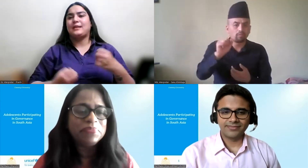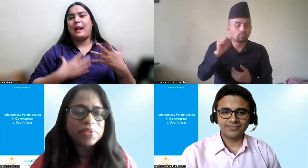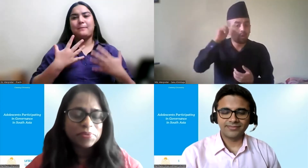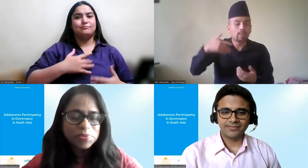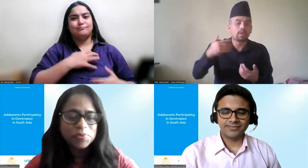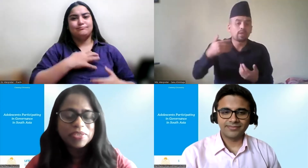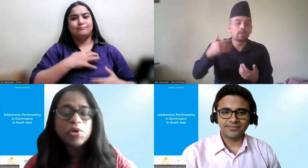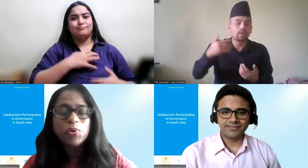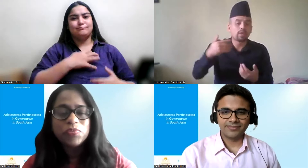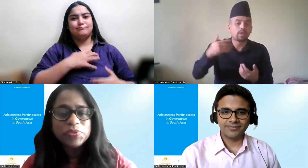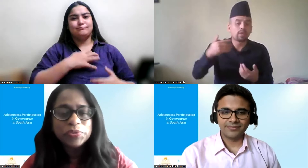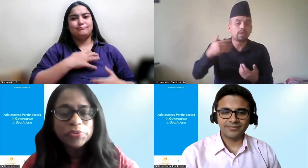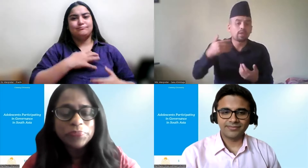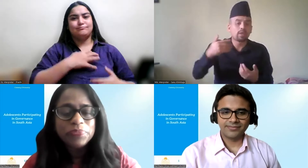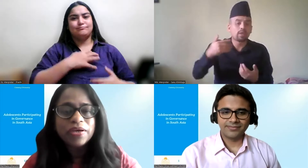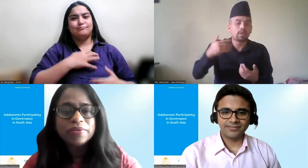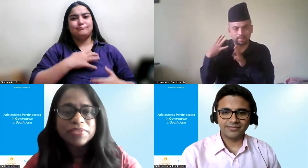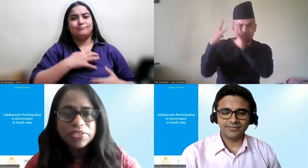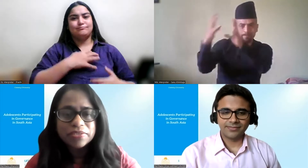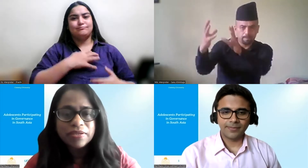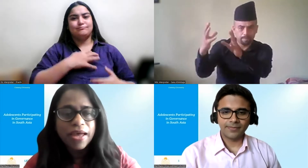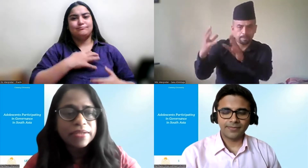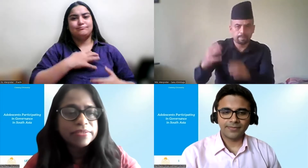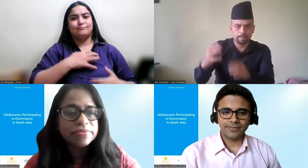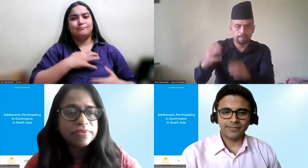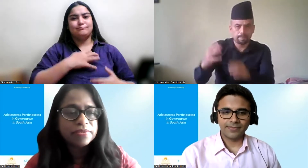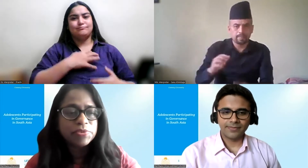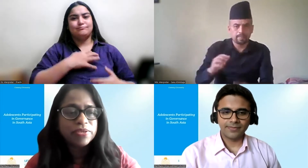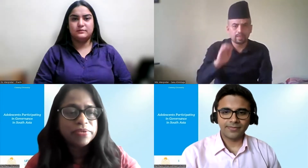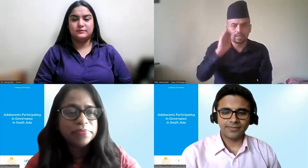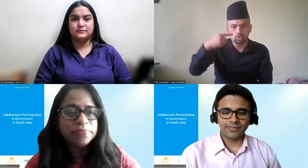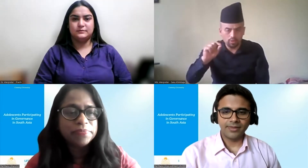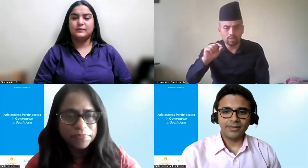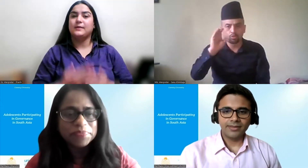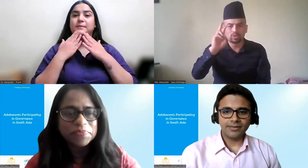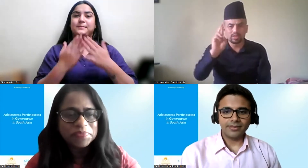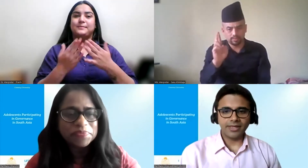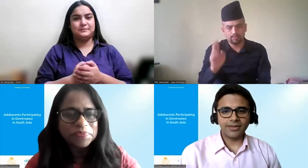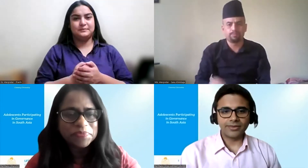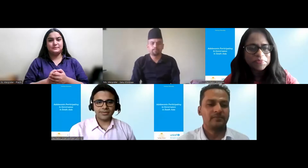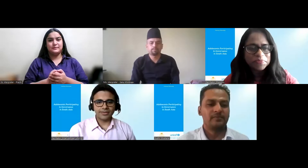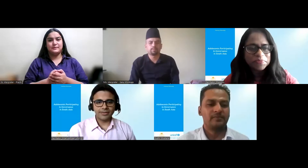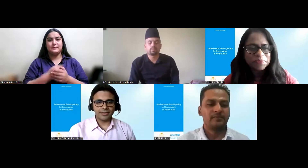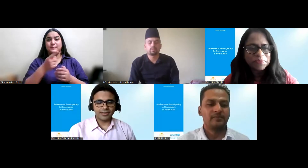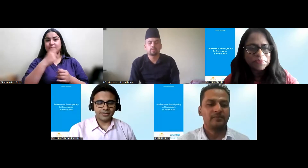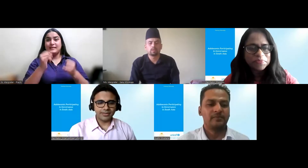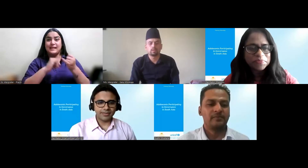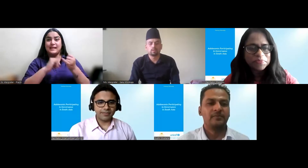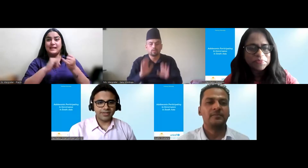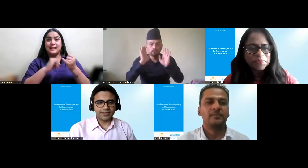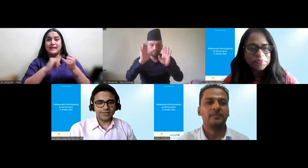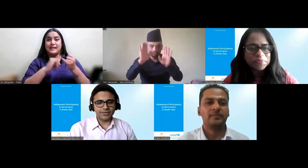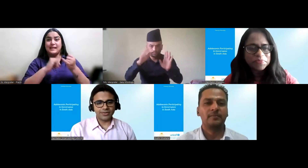Urmila. Thank you so much. Over to you, Sirjan and Sudhir. Thank you, Darshini. It is